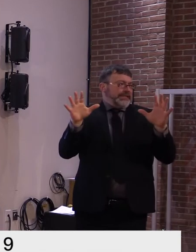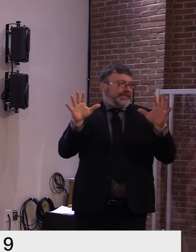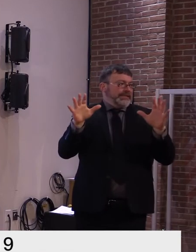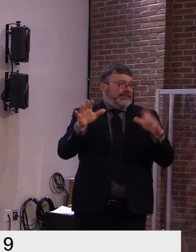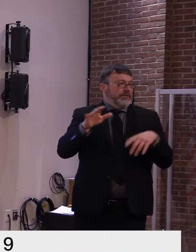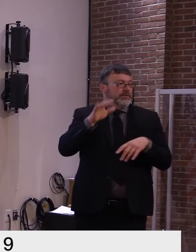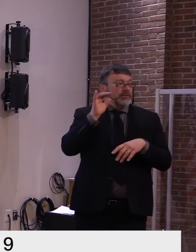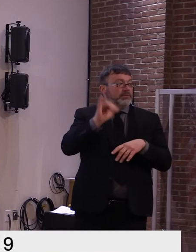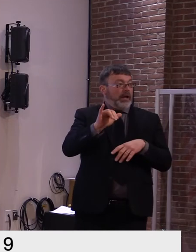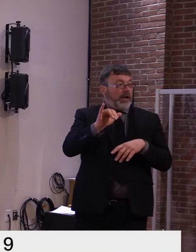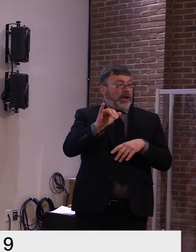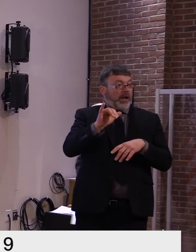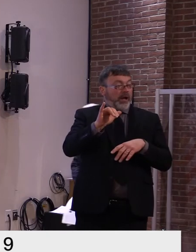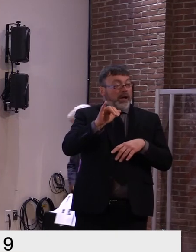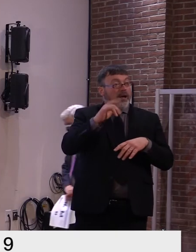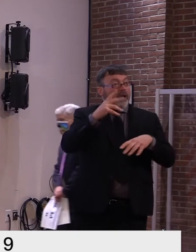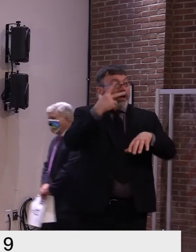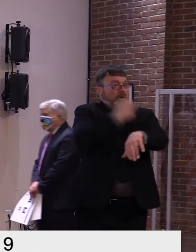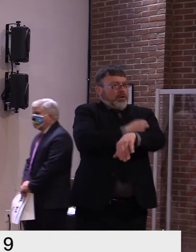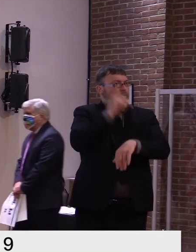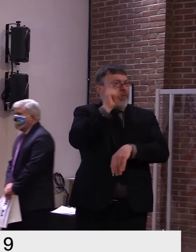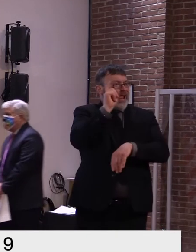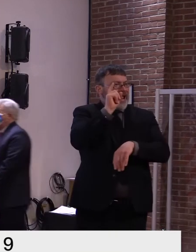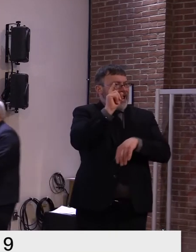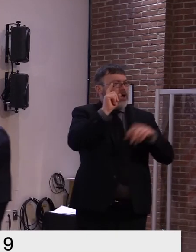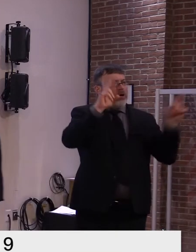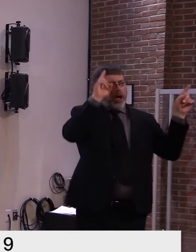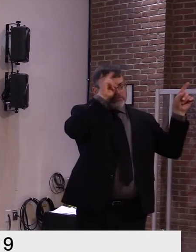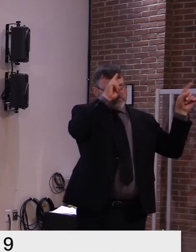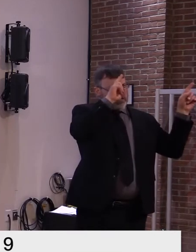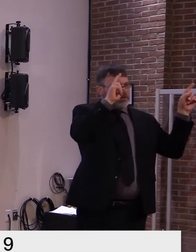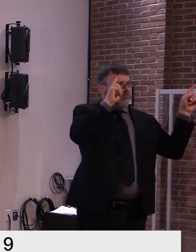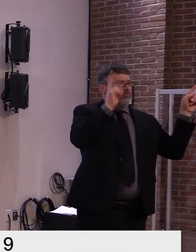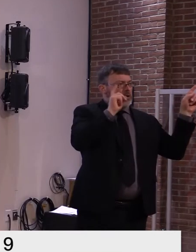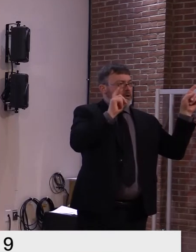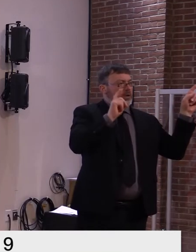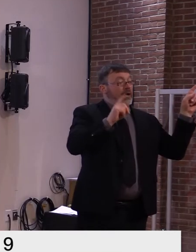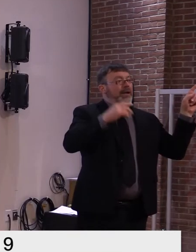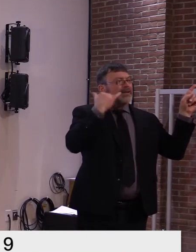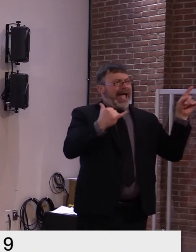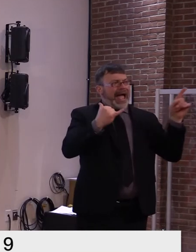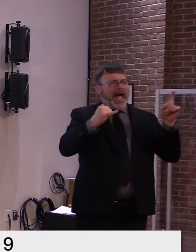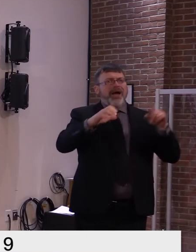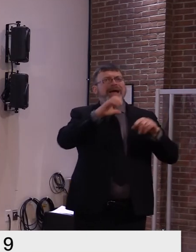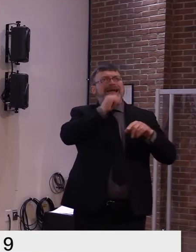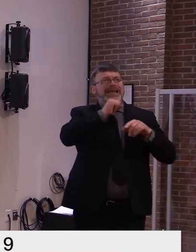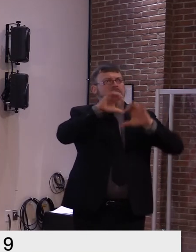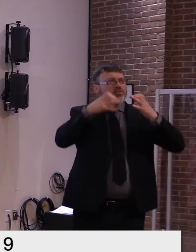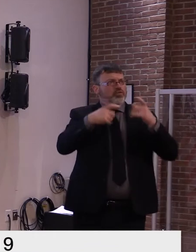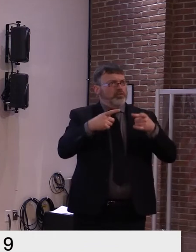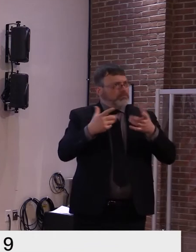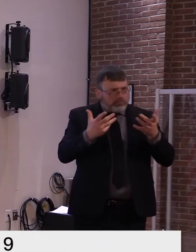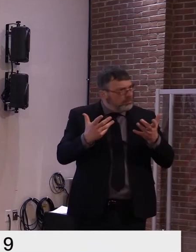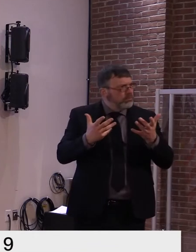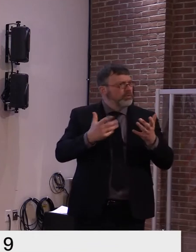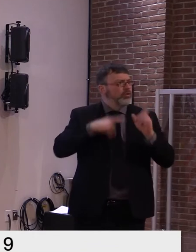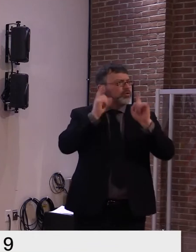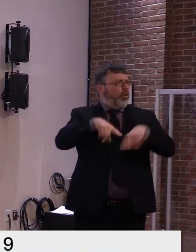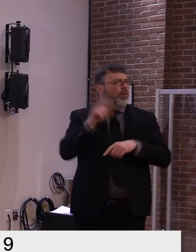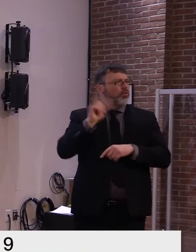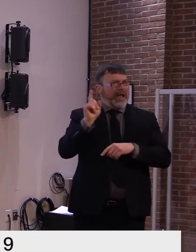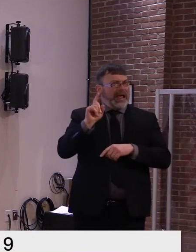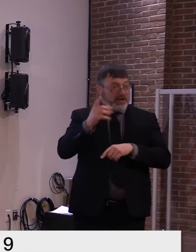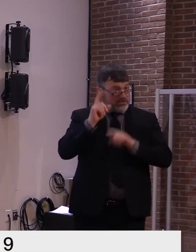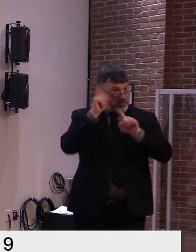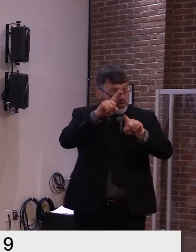be able to go to get these? Are you know, and is you know, who's going to administer them? If you go to the drugstores, you've got that 15-minute